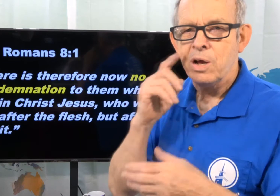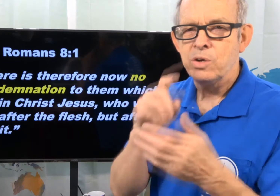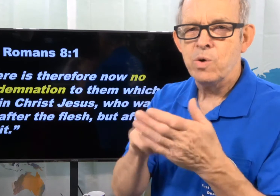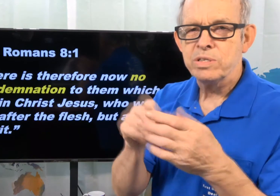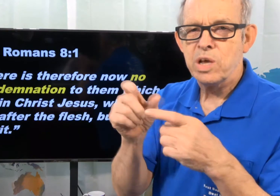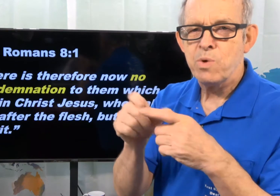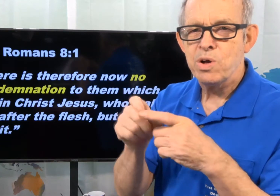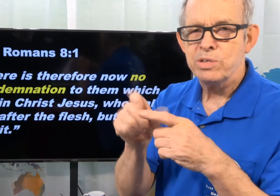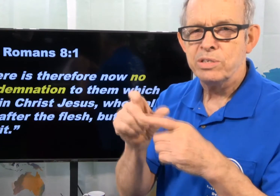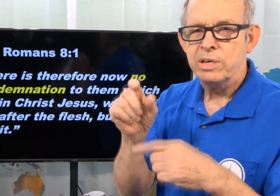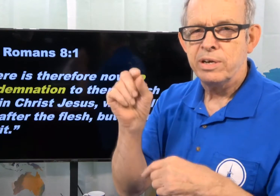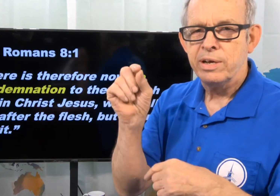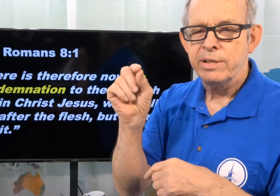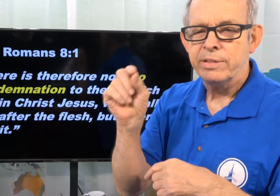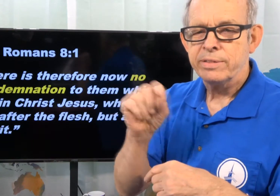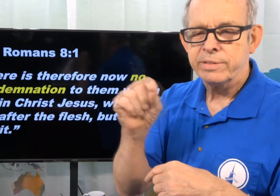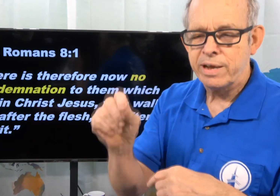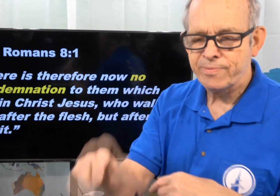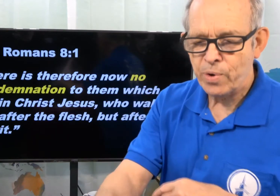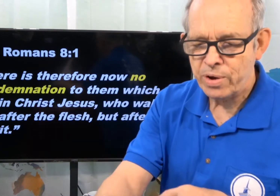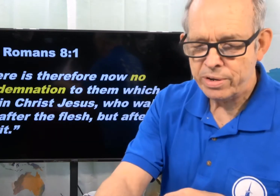know the word deeply.